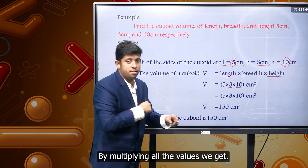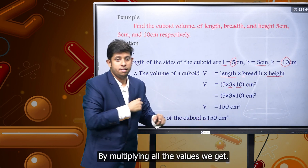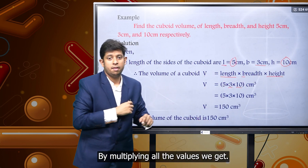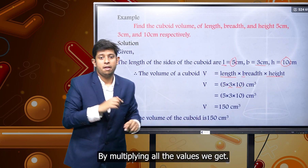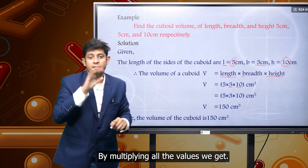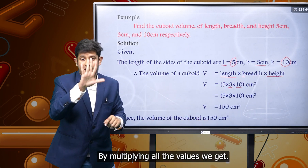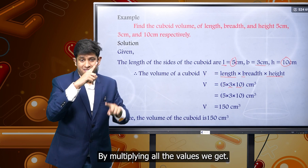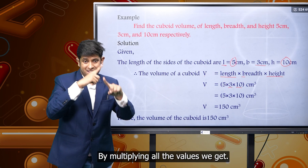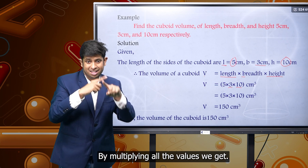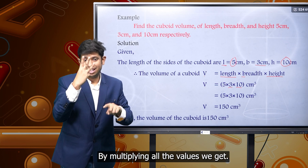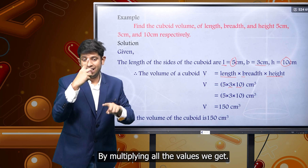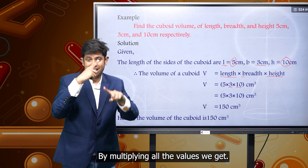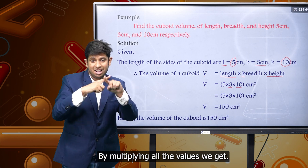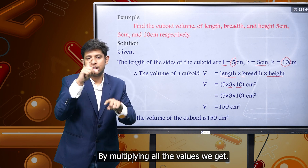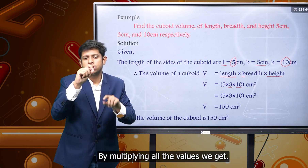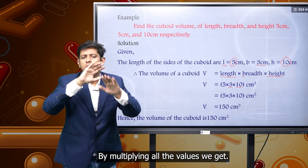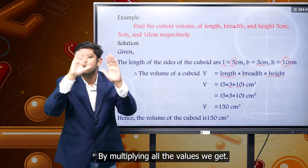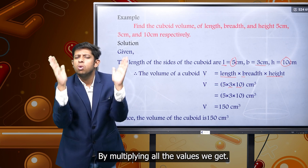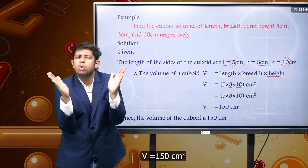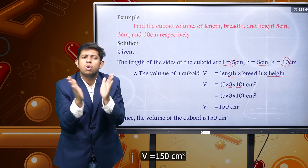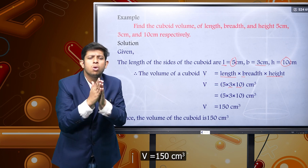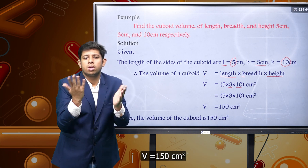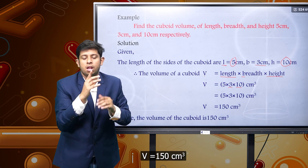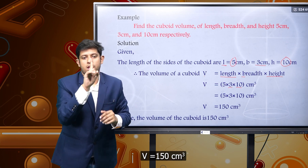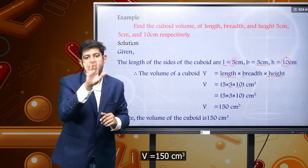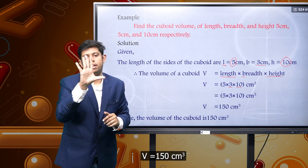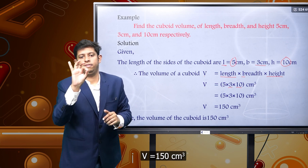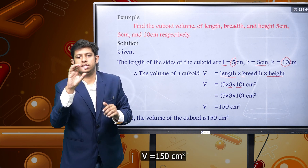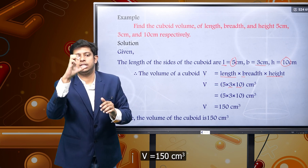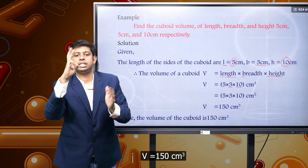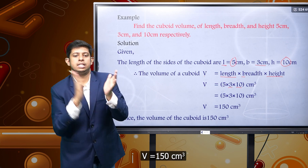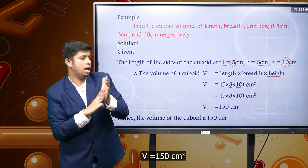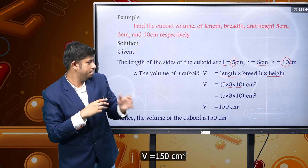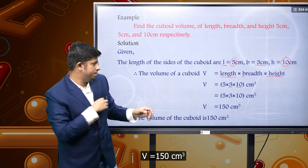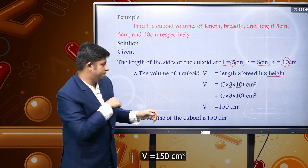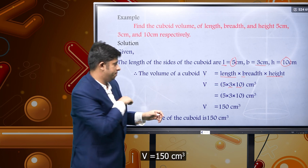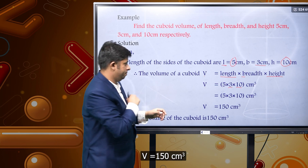By multiplying all the values, we get V is equal to 150 centimeter cube.